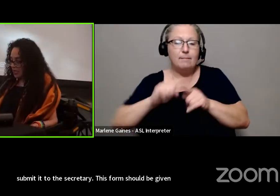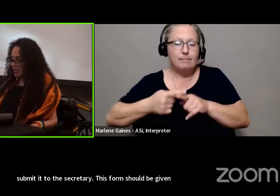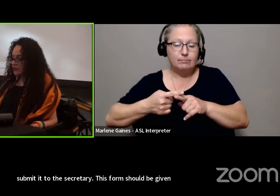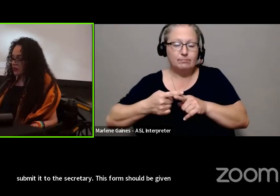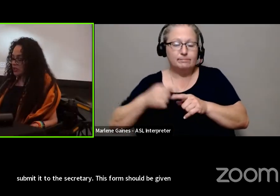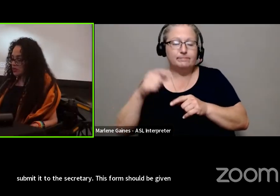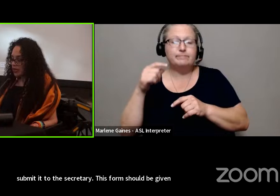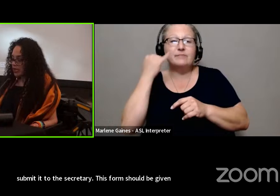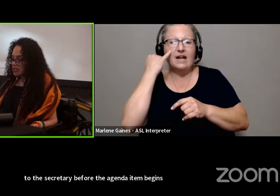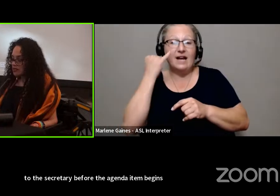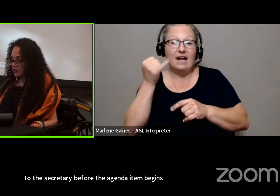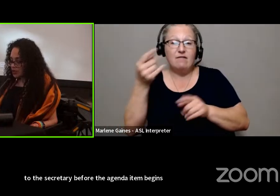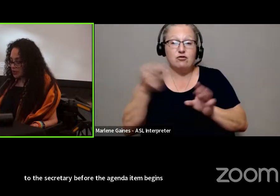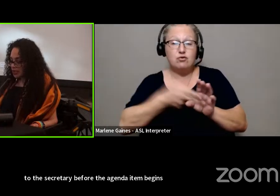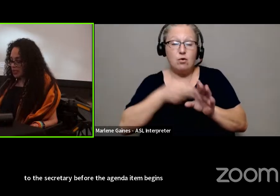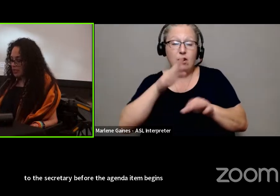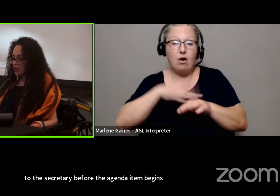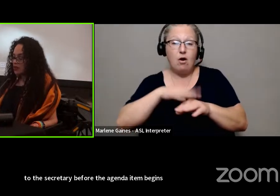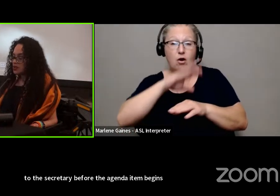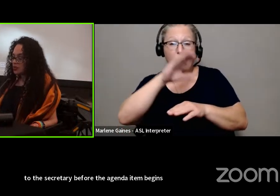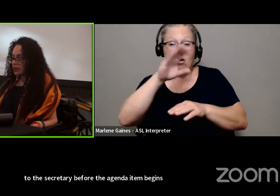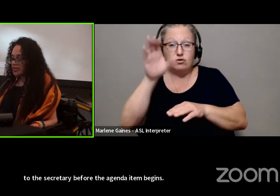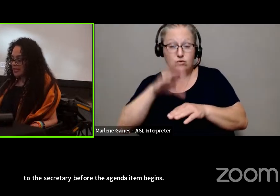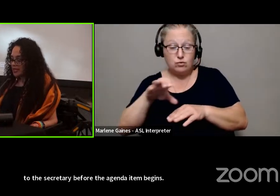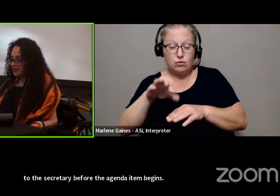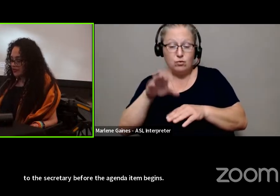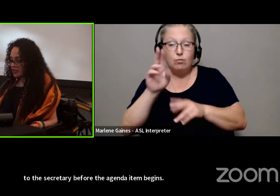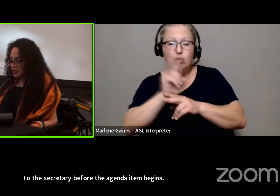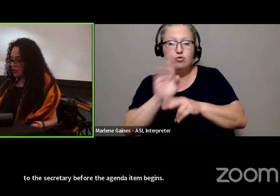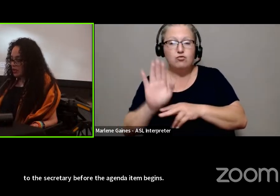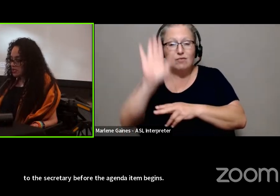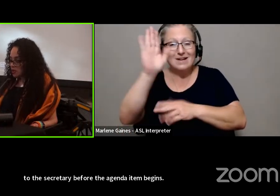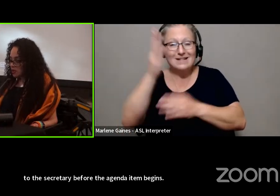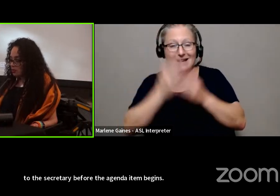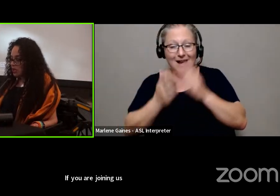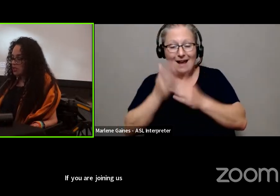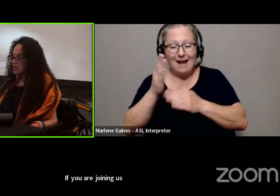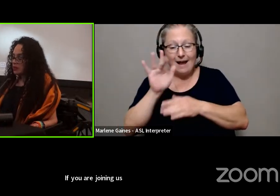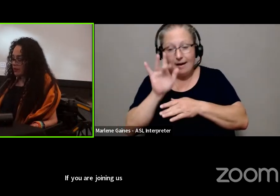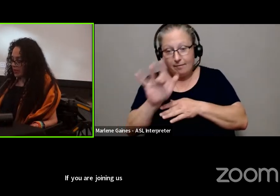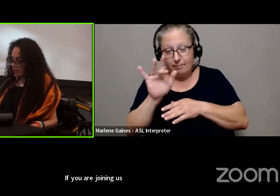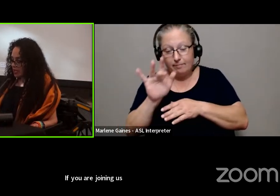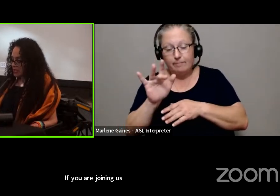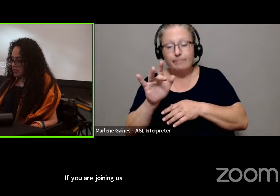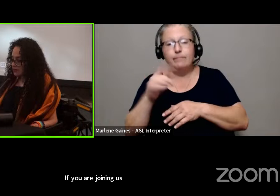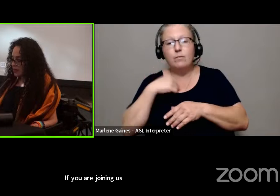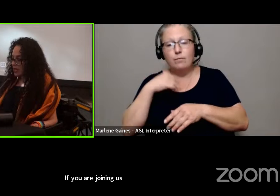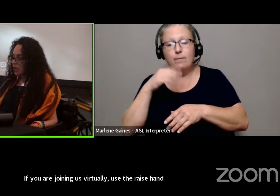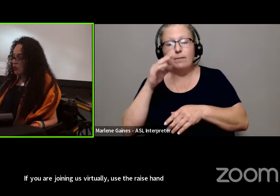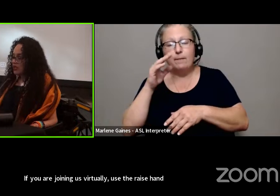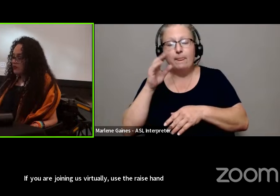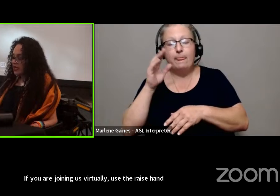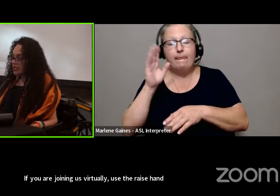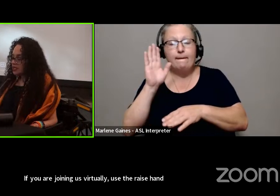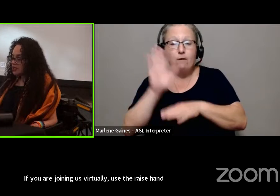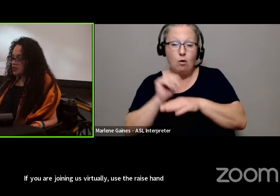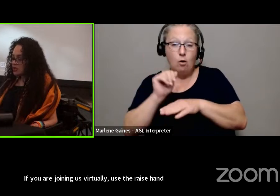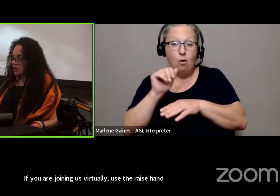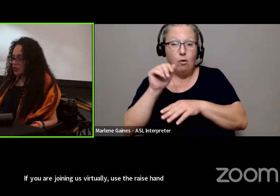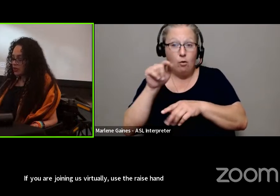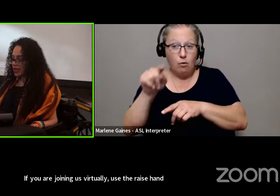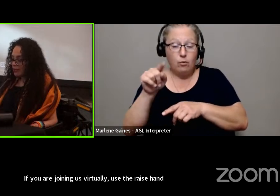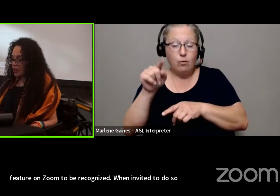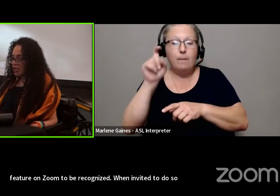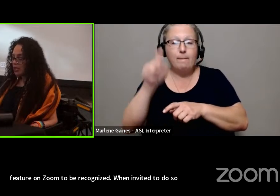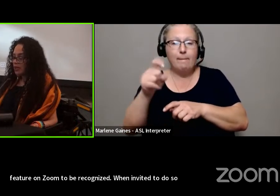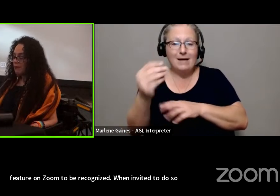begins. If you are joining us virtually, use the raise hand feature on Zoom to be recognized. When invited to do